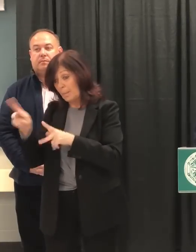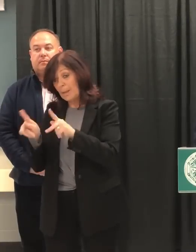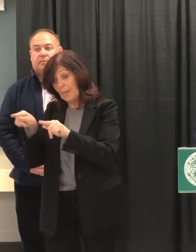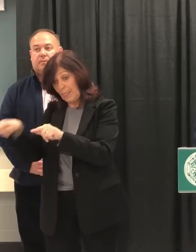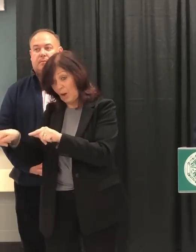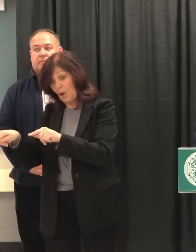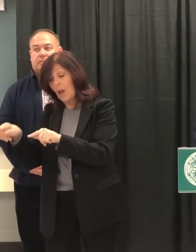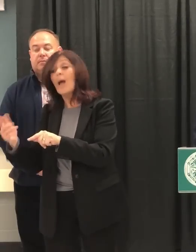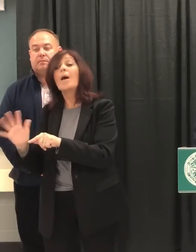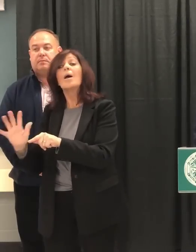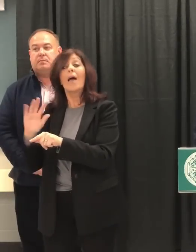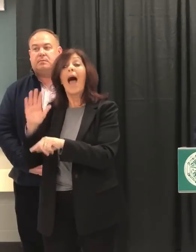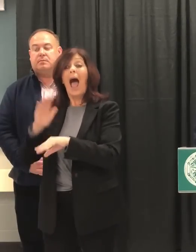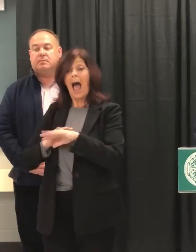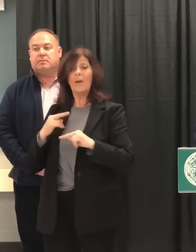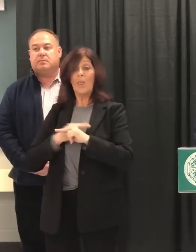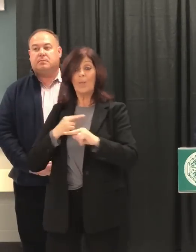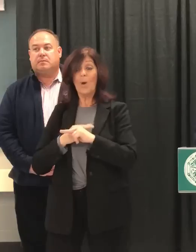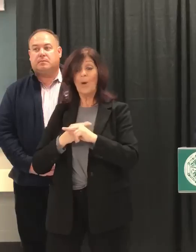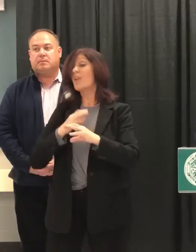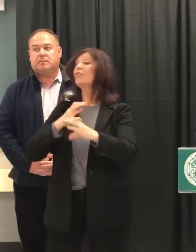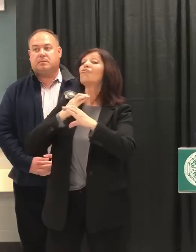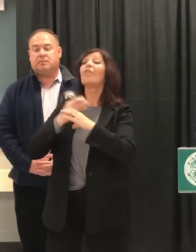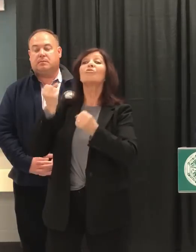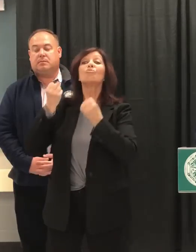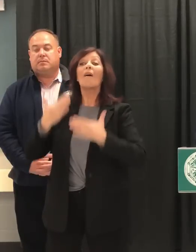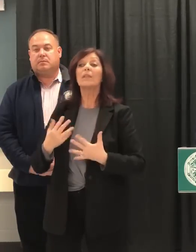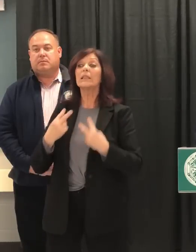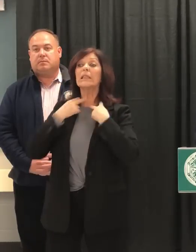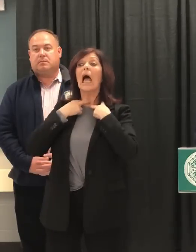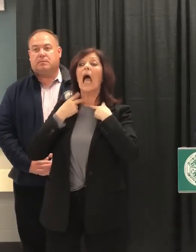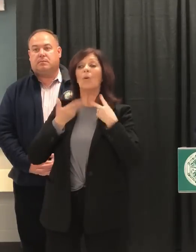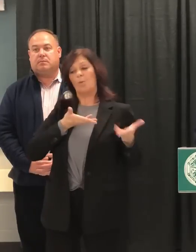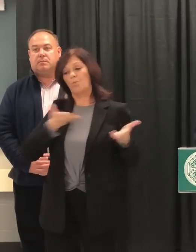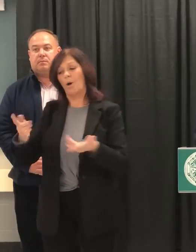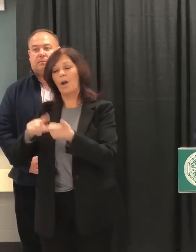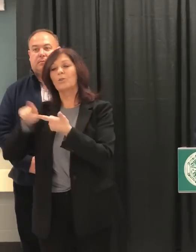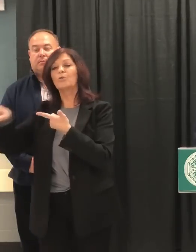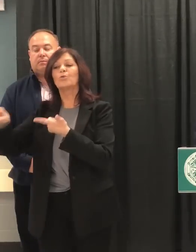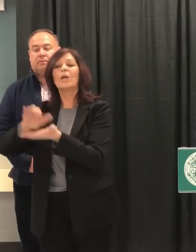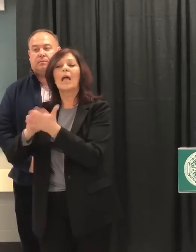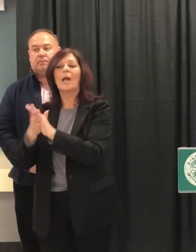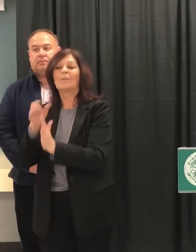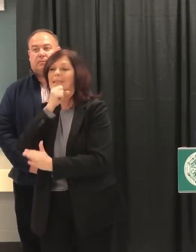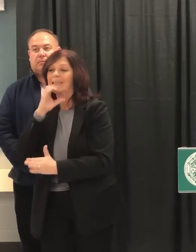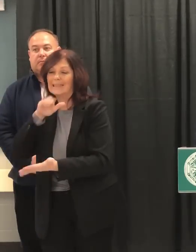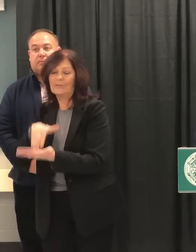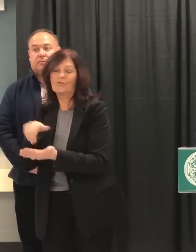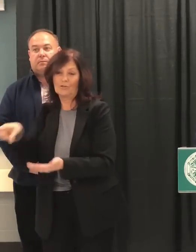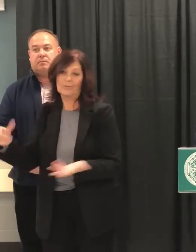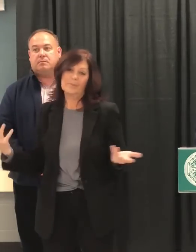were on the thruway, tractor trailer drivers, as well as just regular individuals driving.